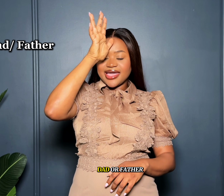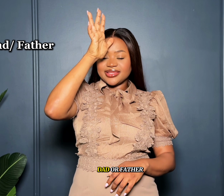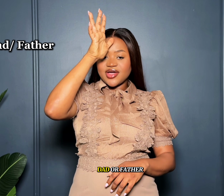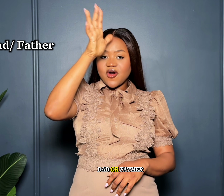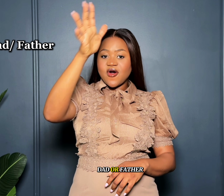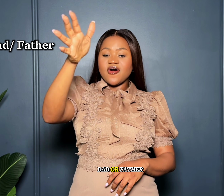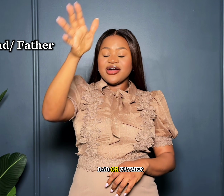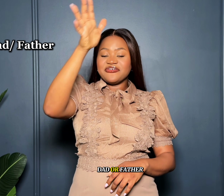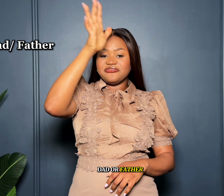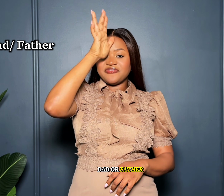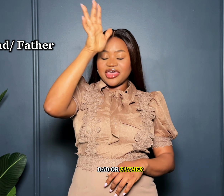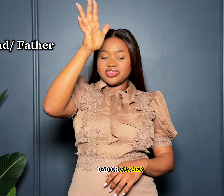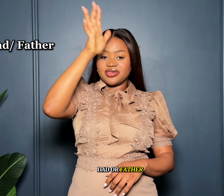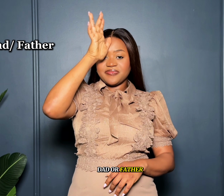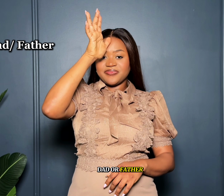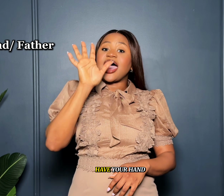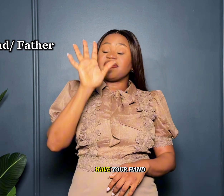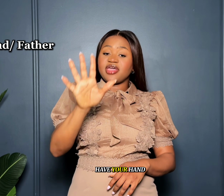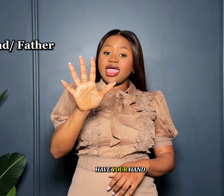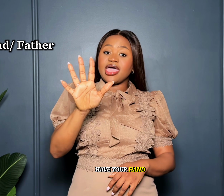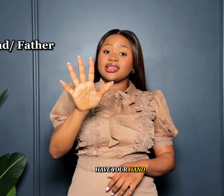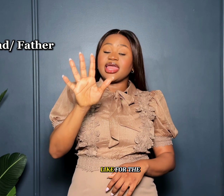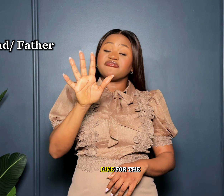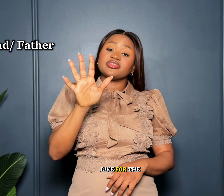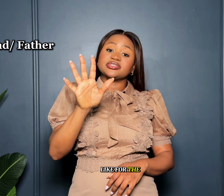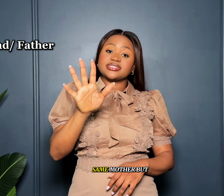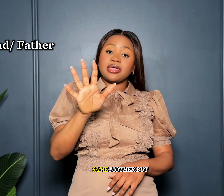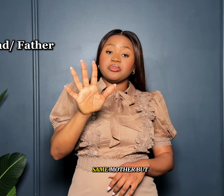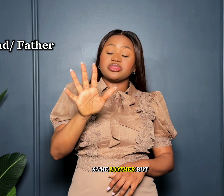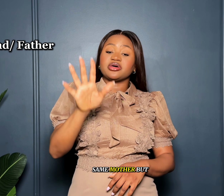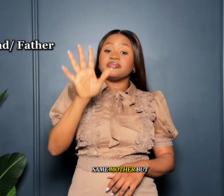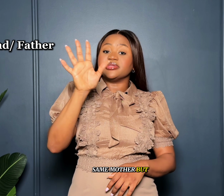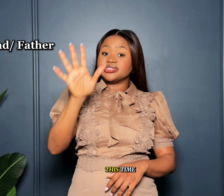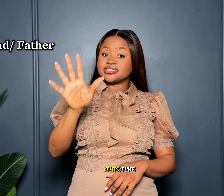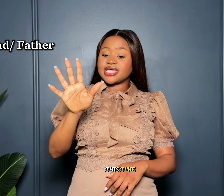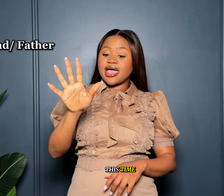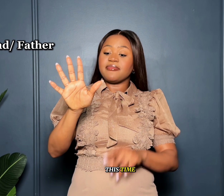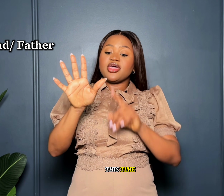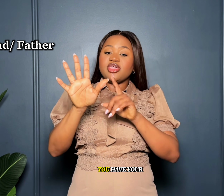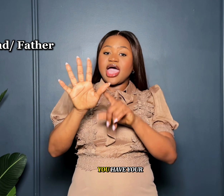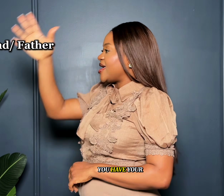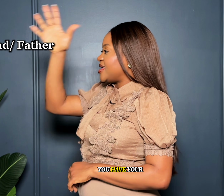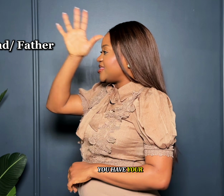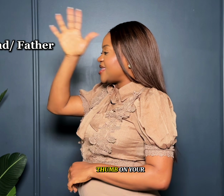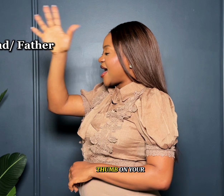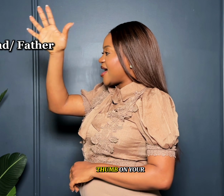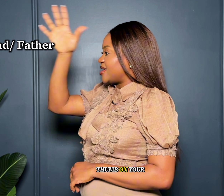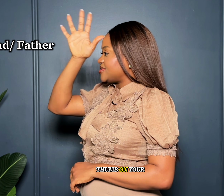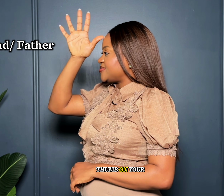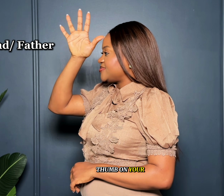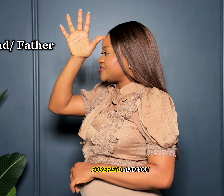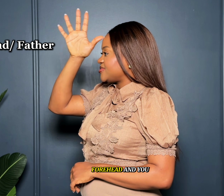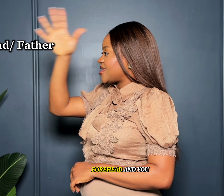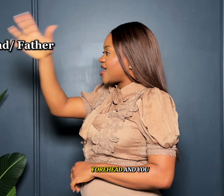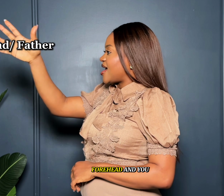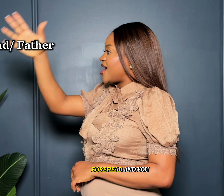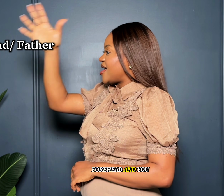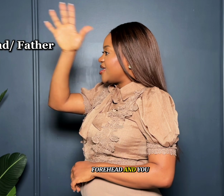Dad or father. Have your hand like for the sign mother, but this time you have your thumb on your forehead and you